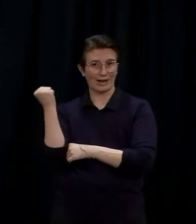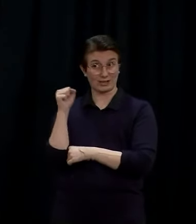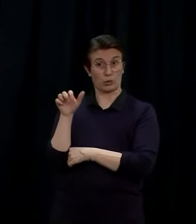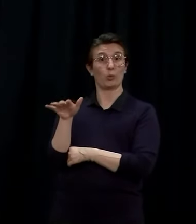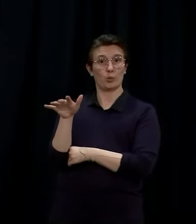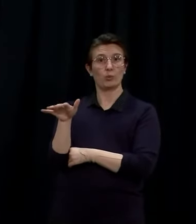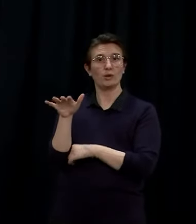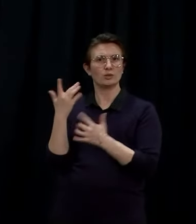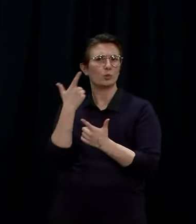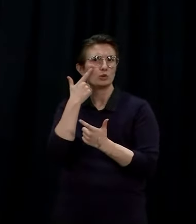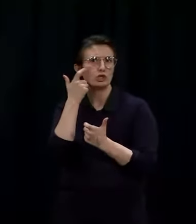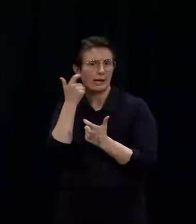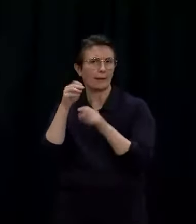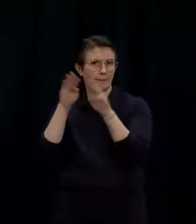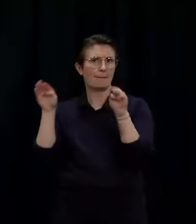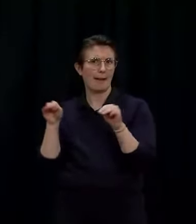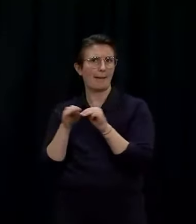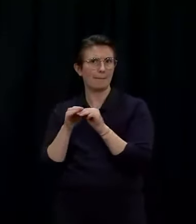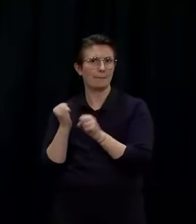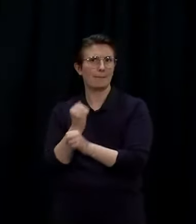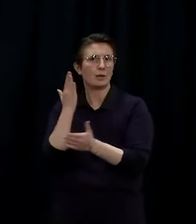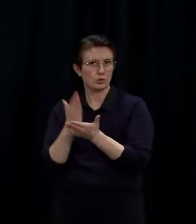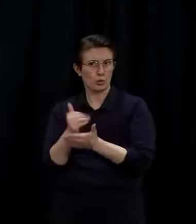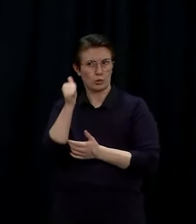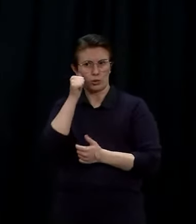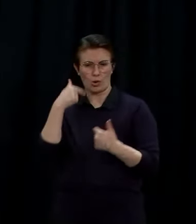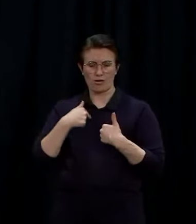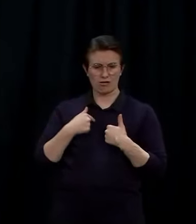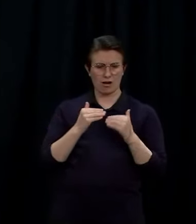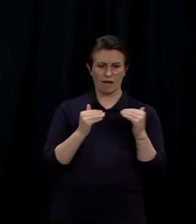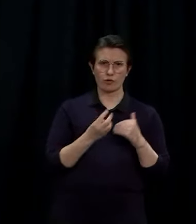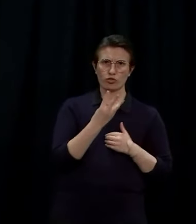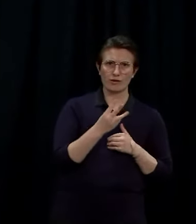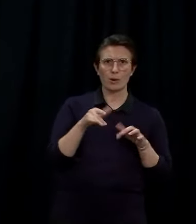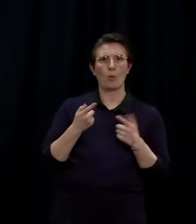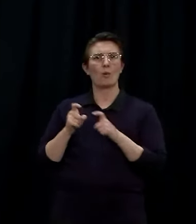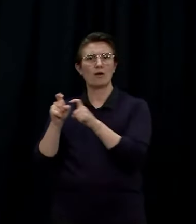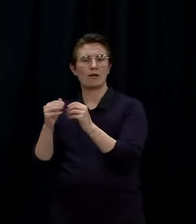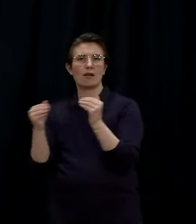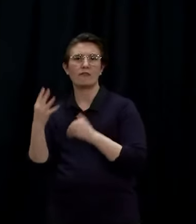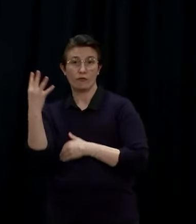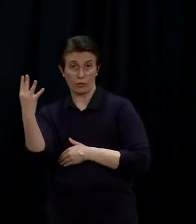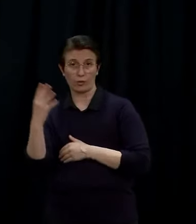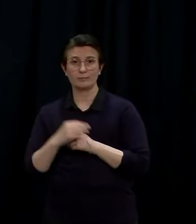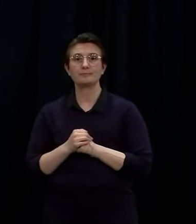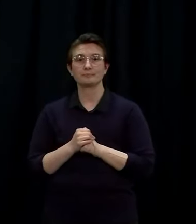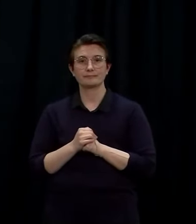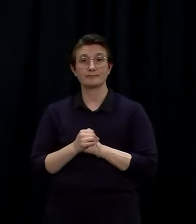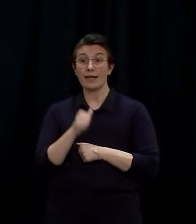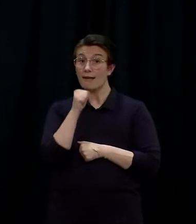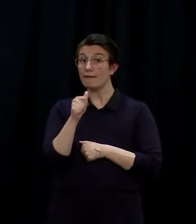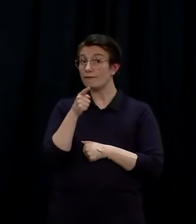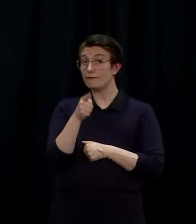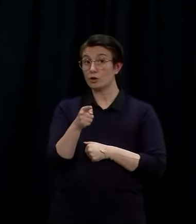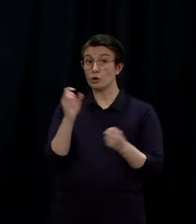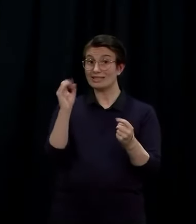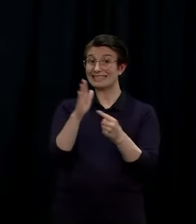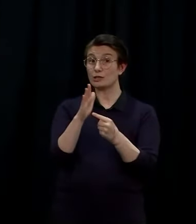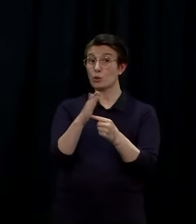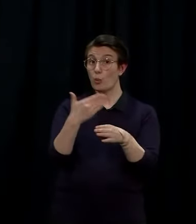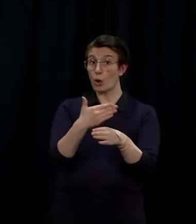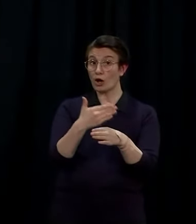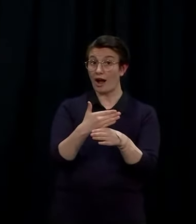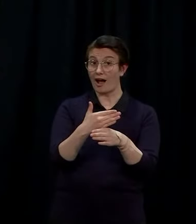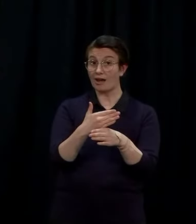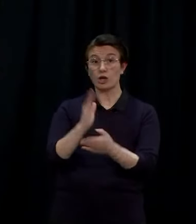boundaries next week. If you're an essential worker and are living in Auckland but working outside of it, please ensure